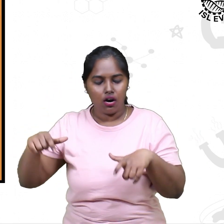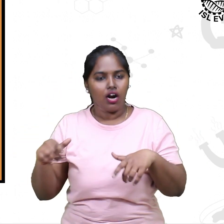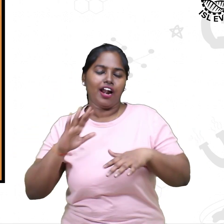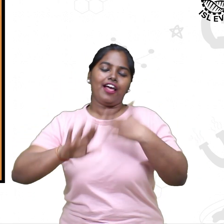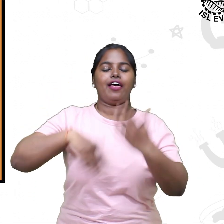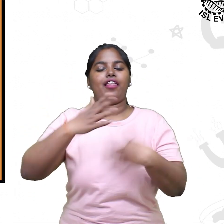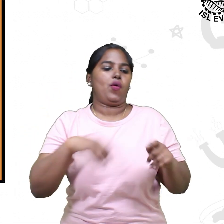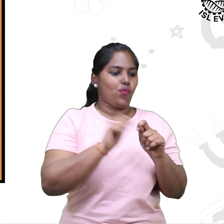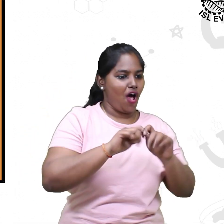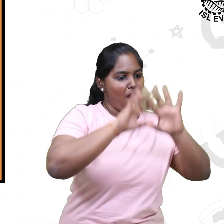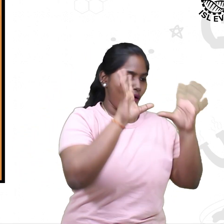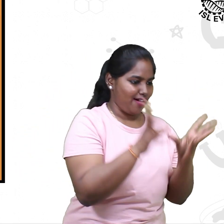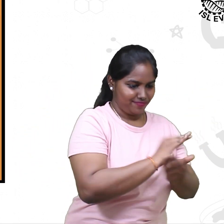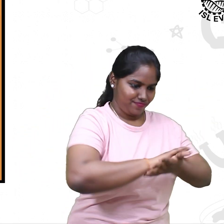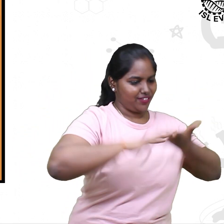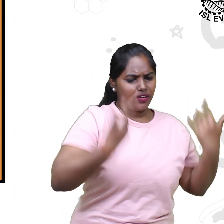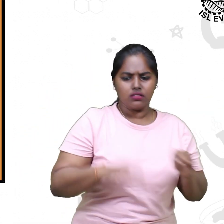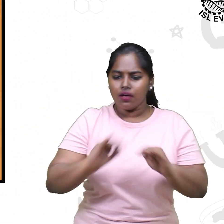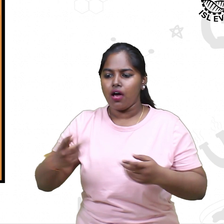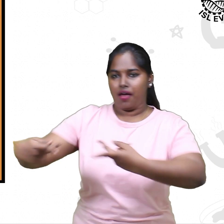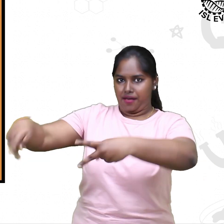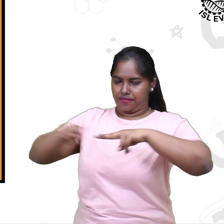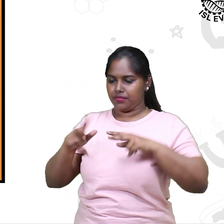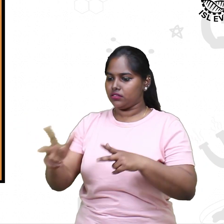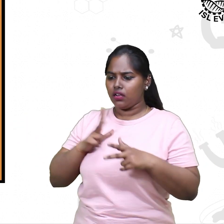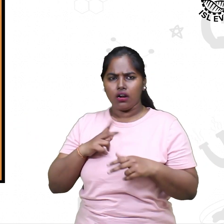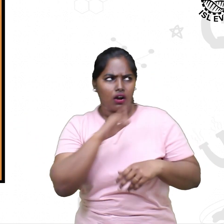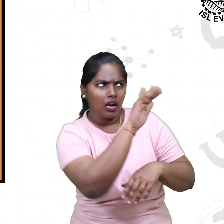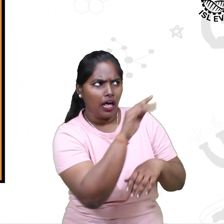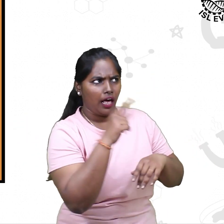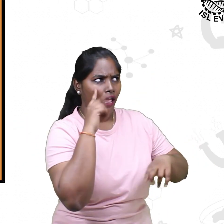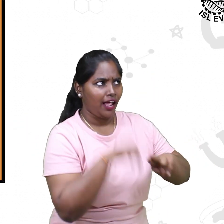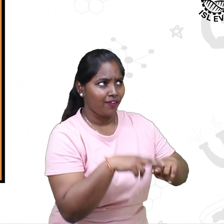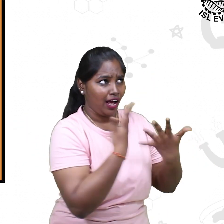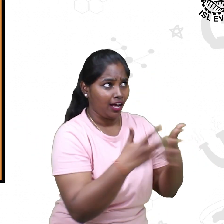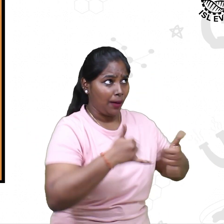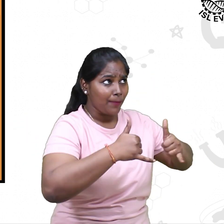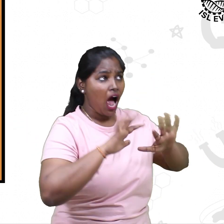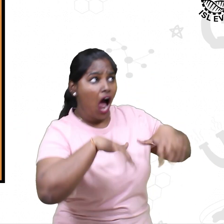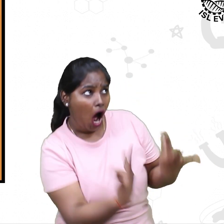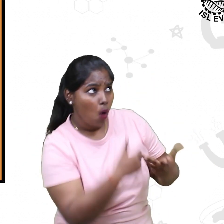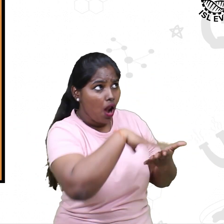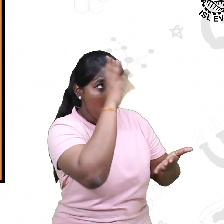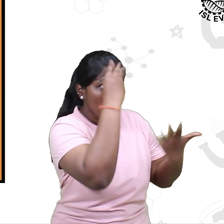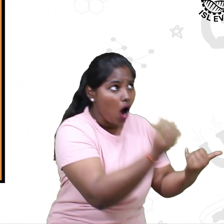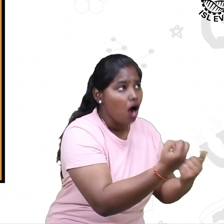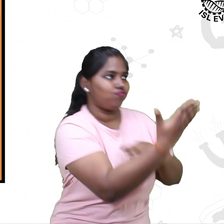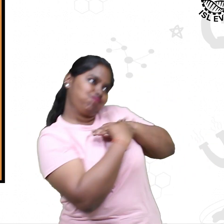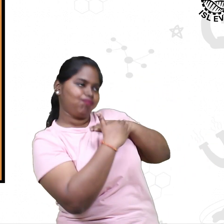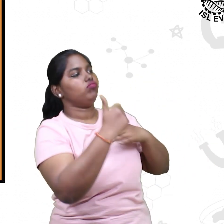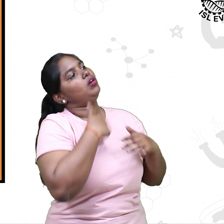And after they did the task, many kids came back and told me, anytime you want to study how to play games, please